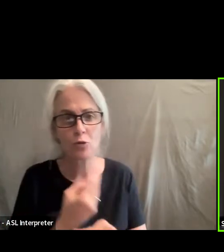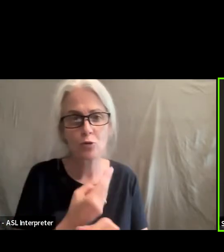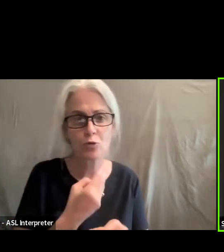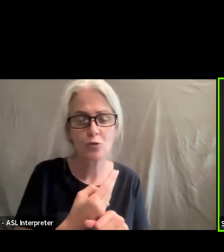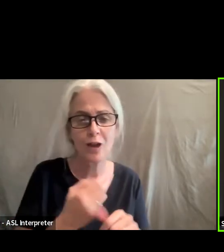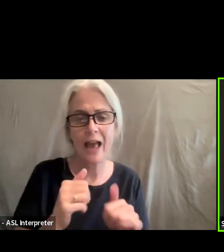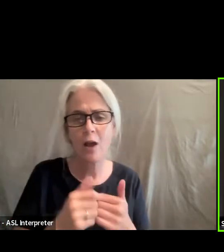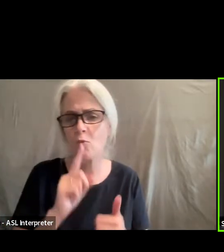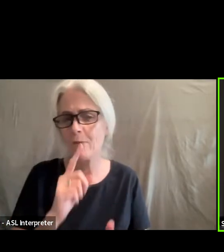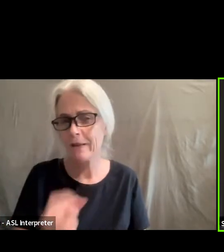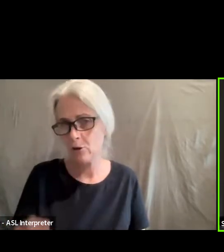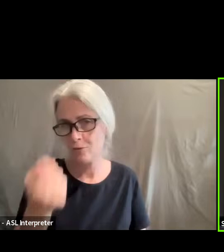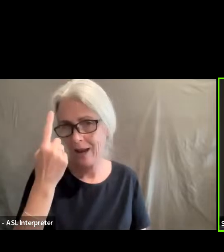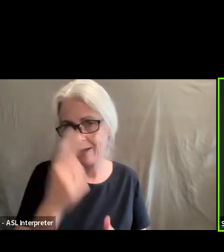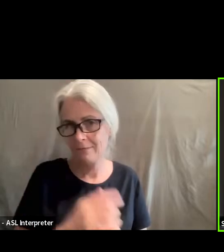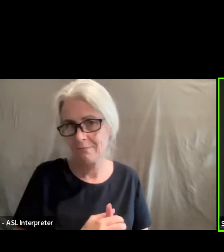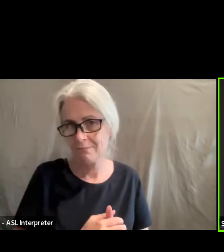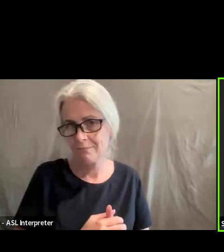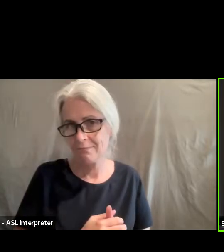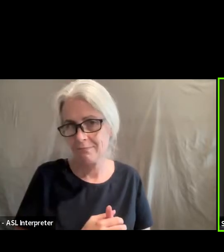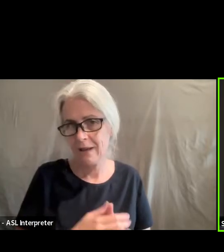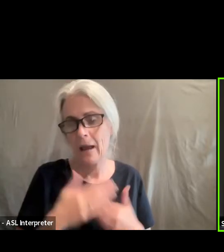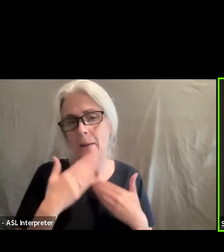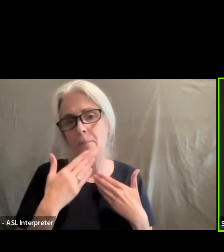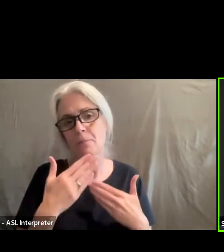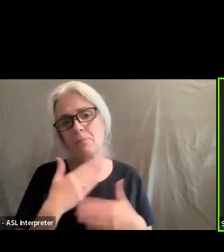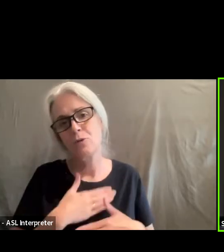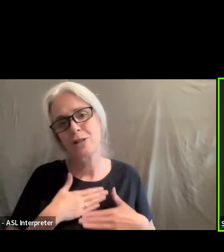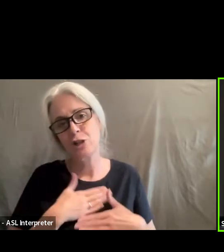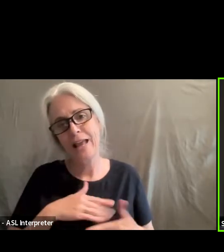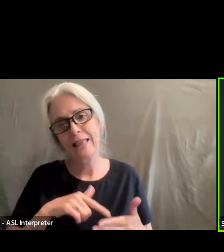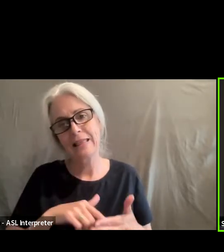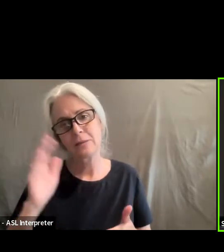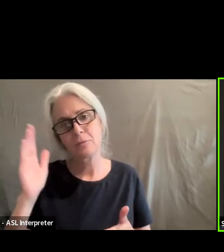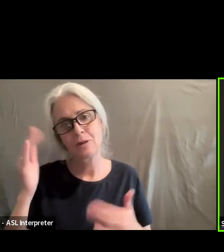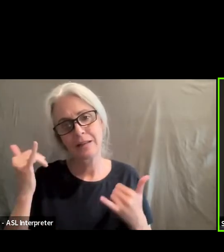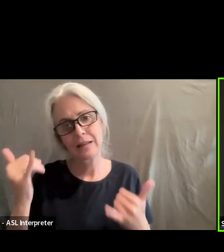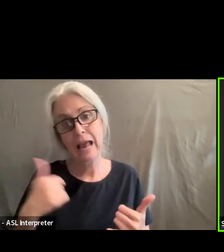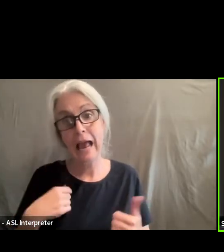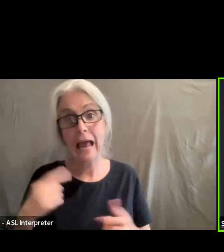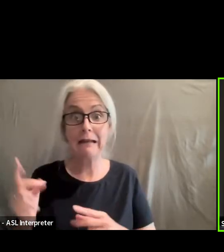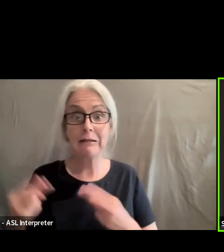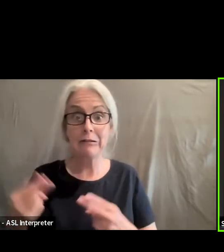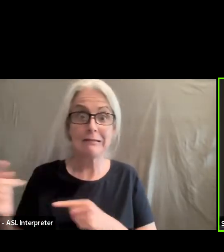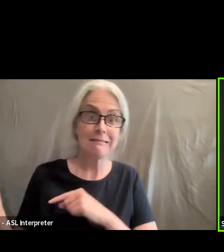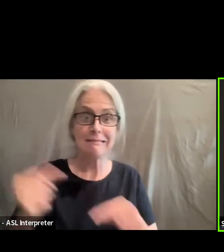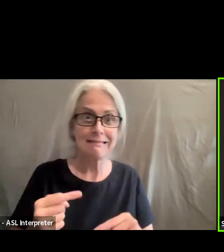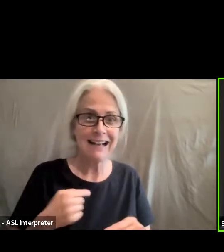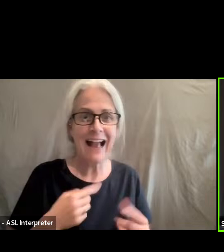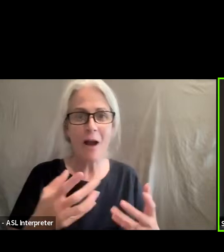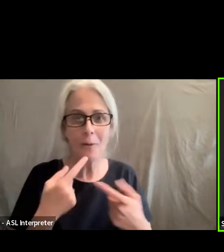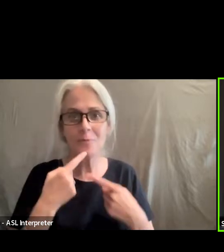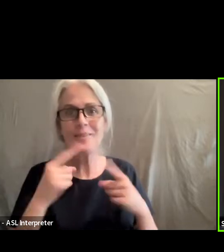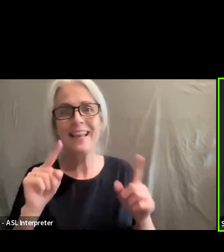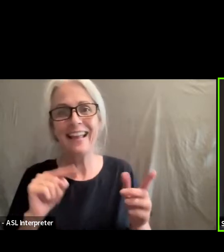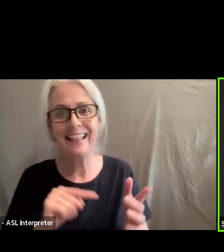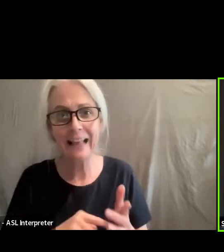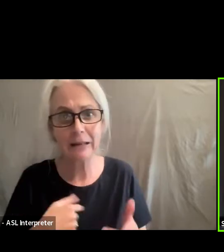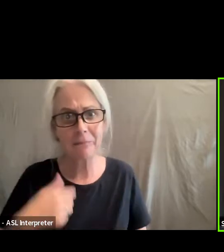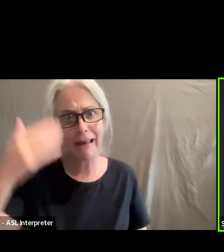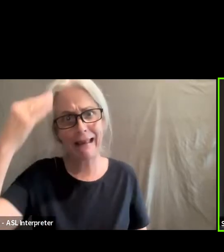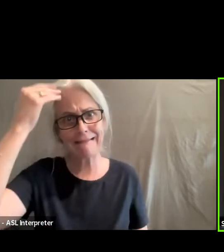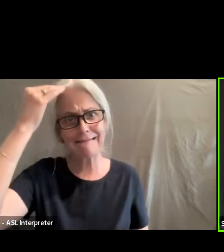really understand it. So I really appreciate this presentation today. And I rushed over here to say this, I had this in my